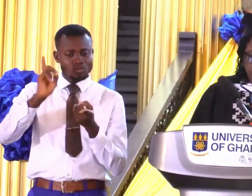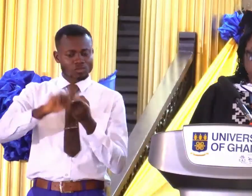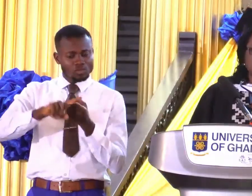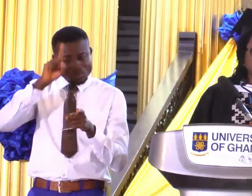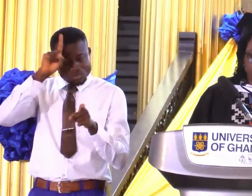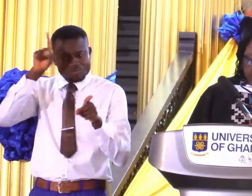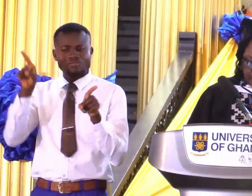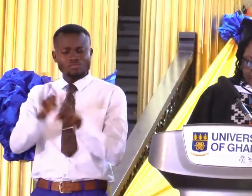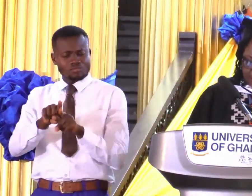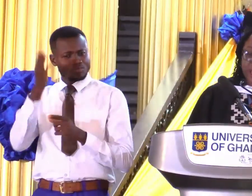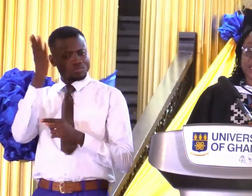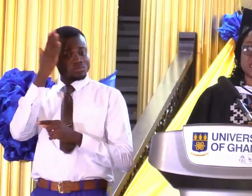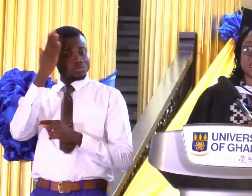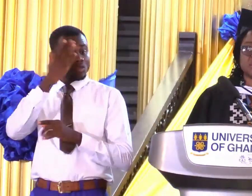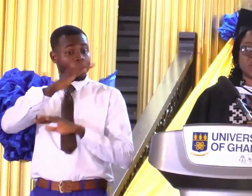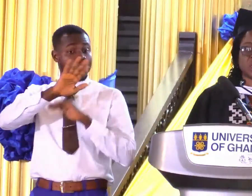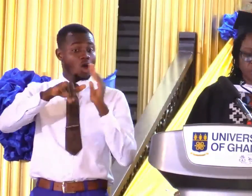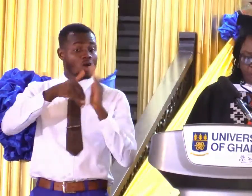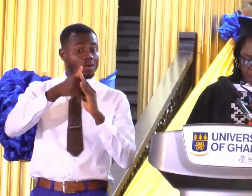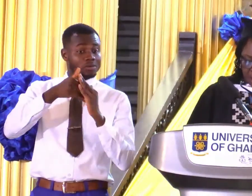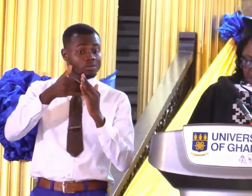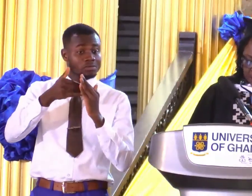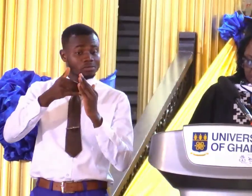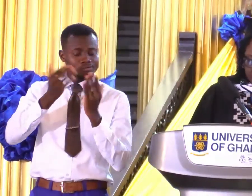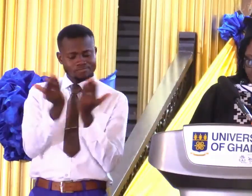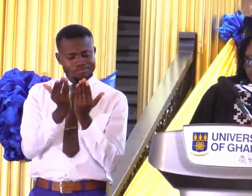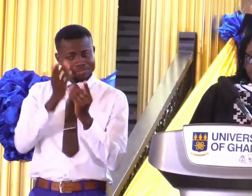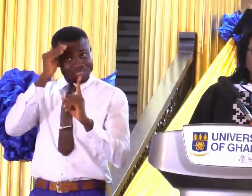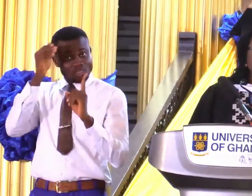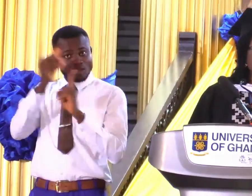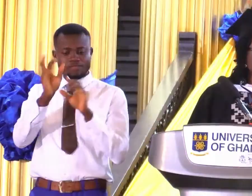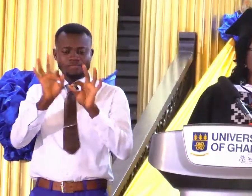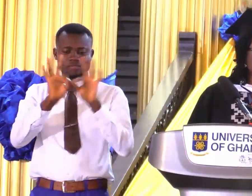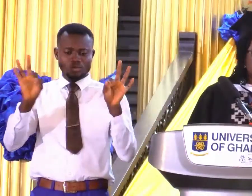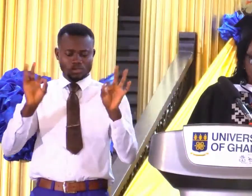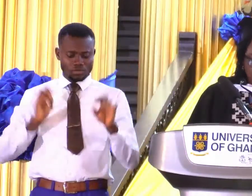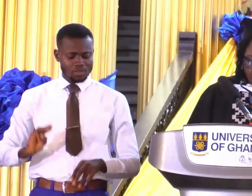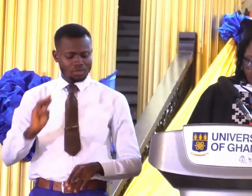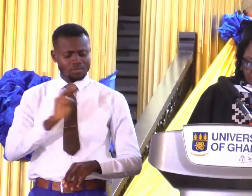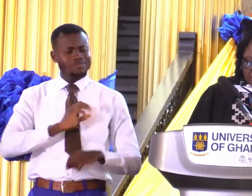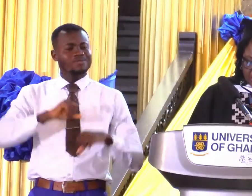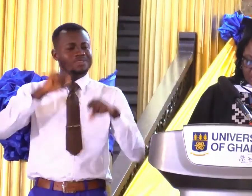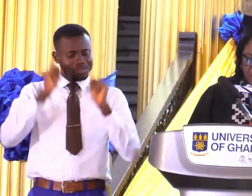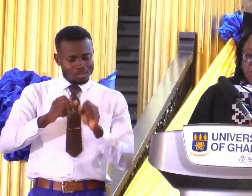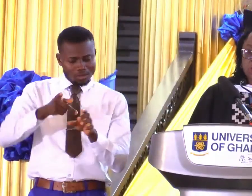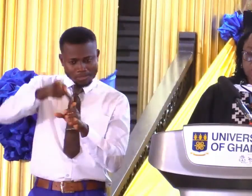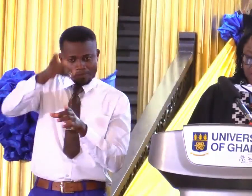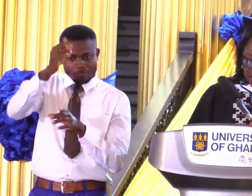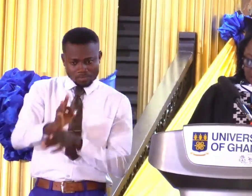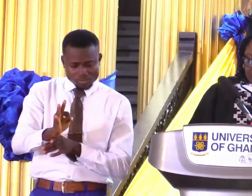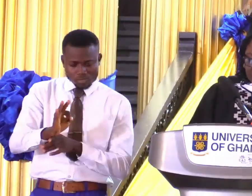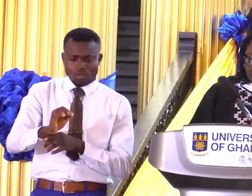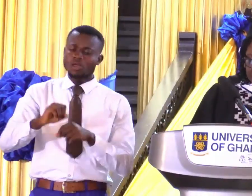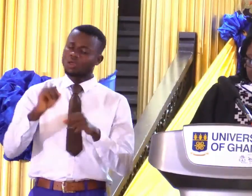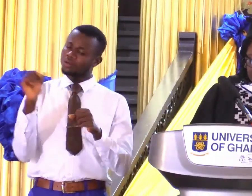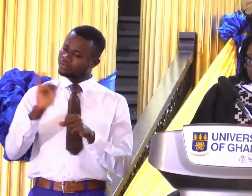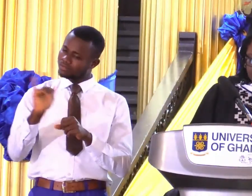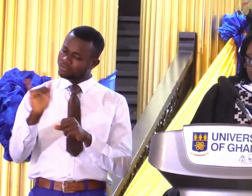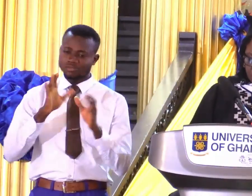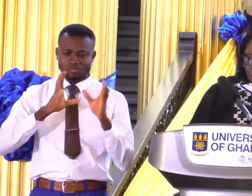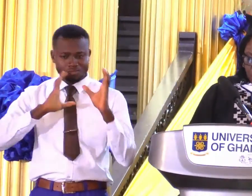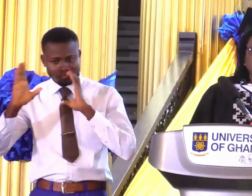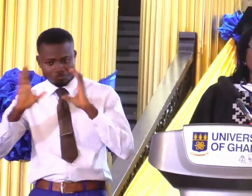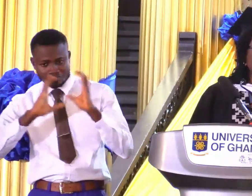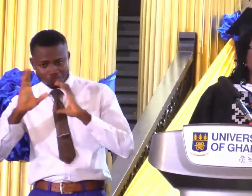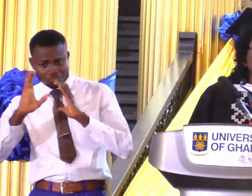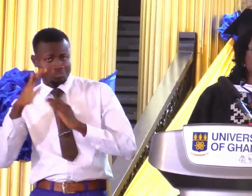and showcase the academic achievements of faculty, and also enables our professors to share their research